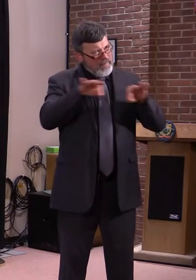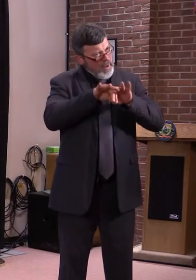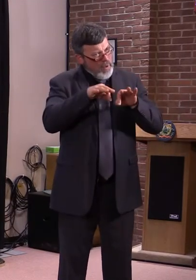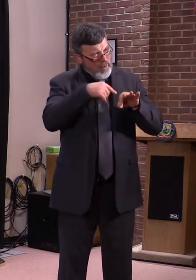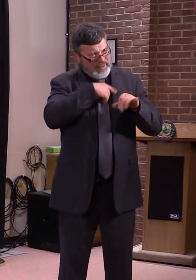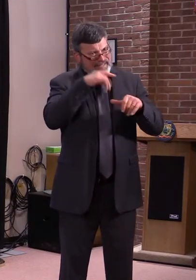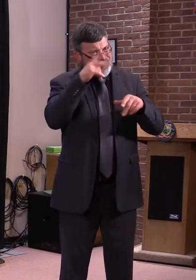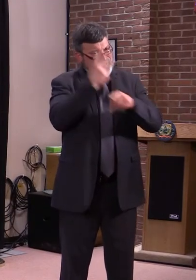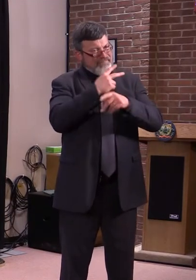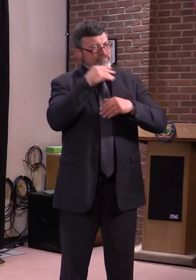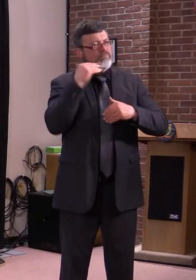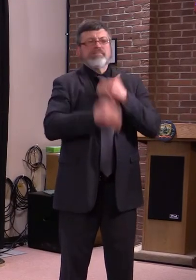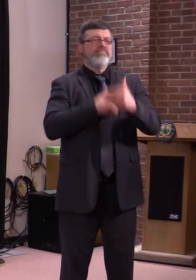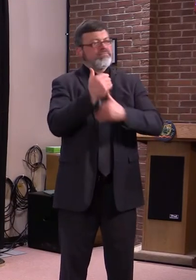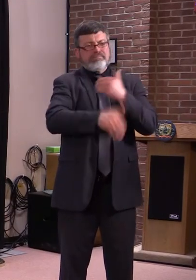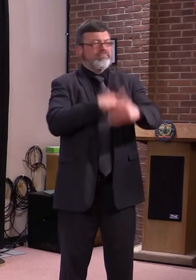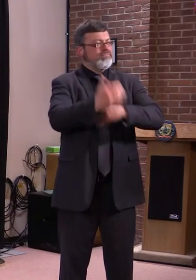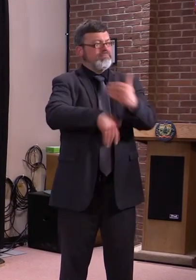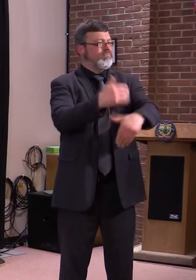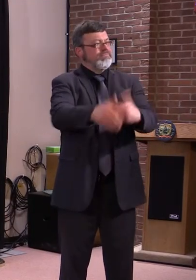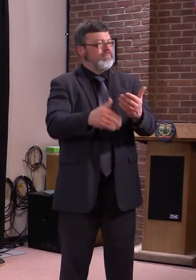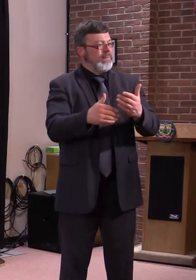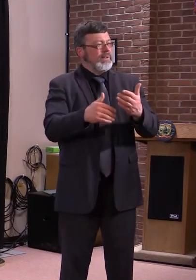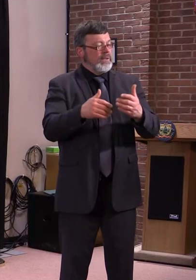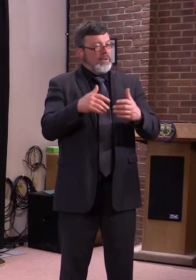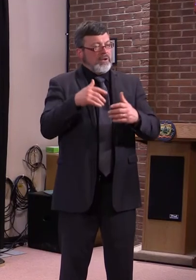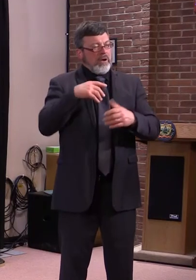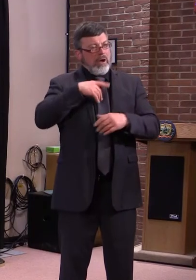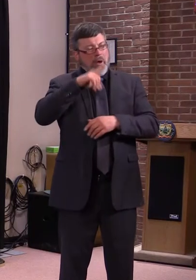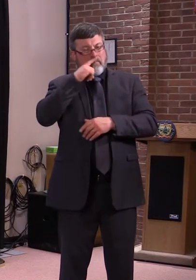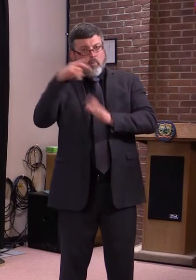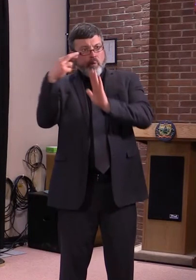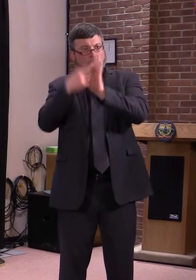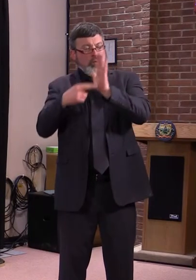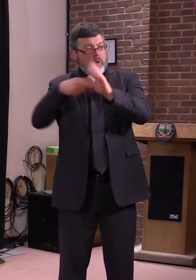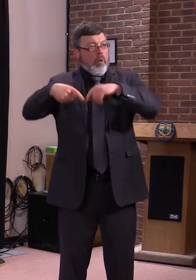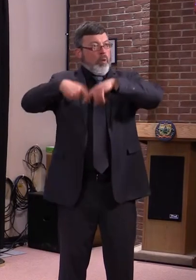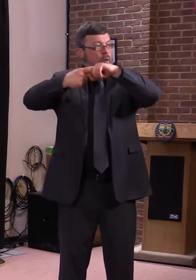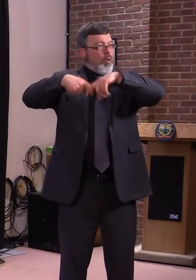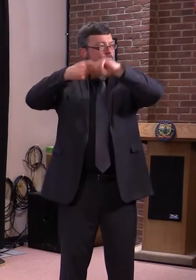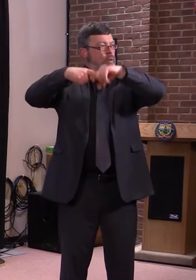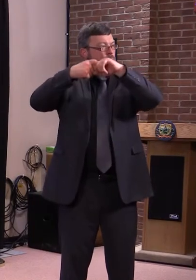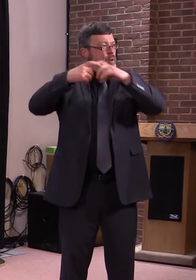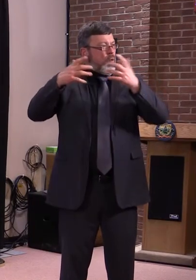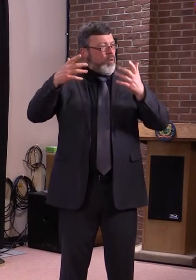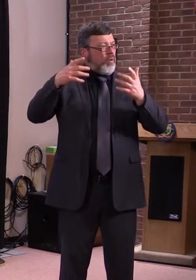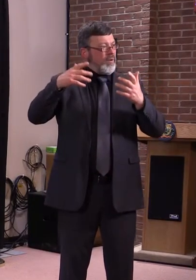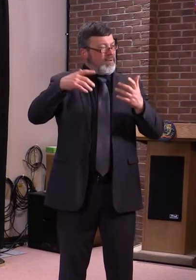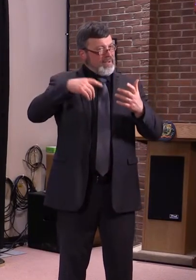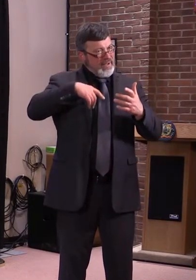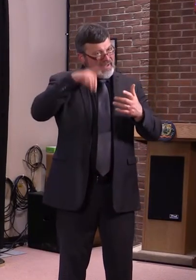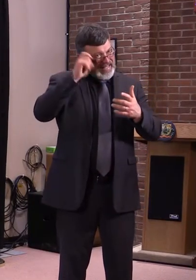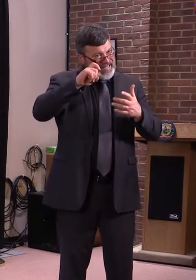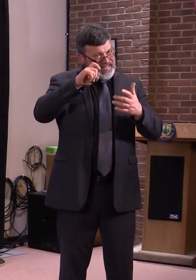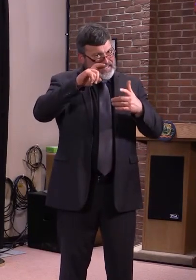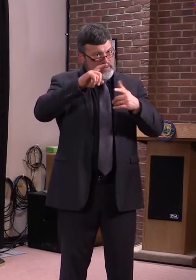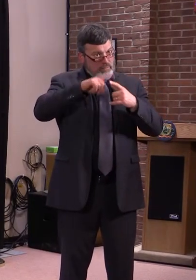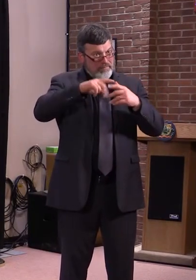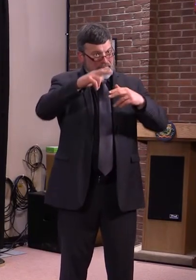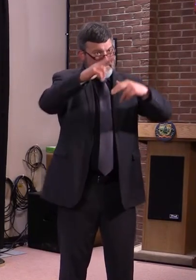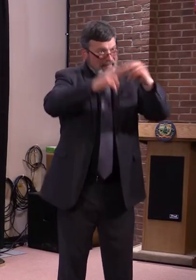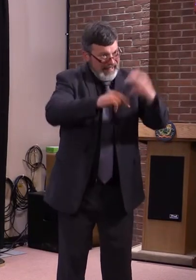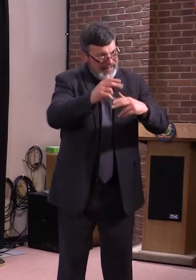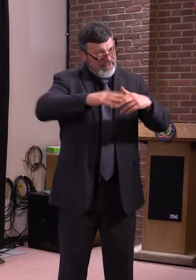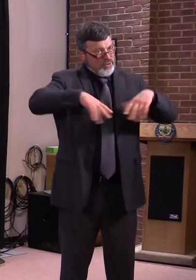if we haven't got a regulatory process that allows for some of these projects to be built, and we don't have the